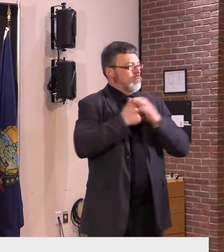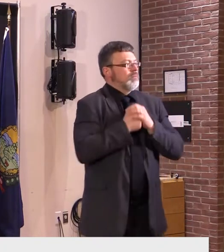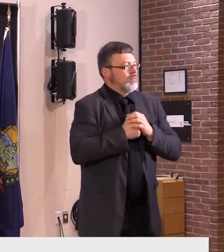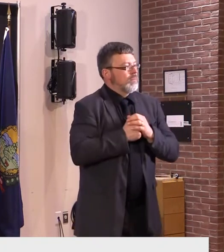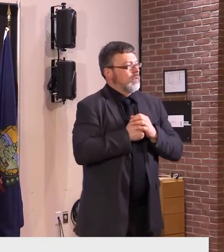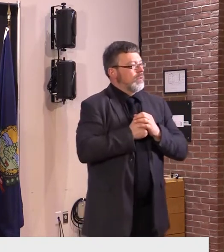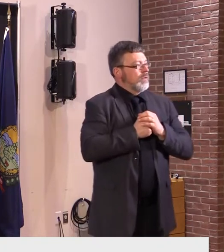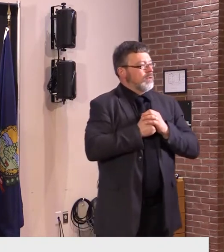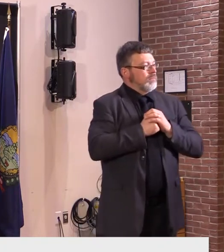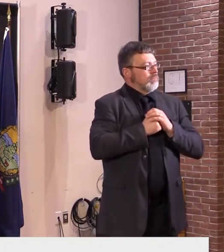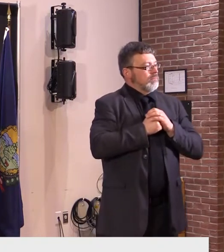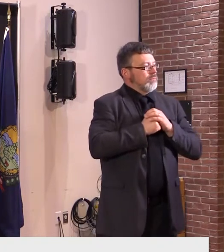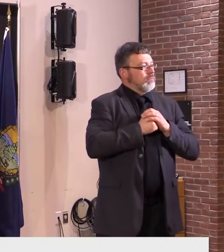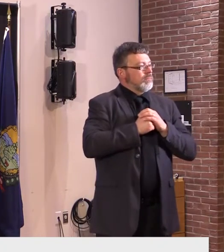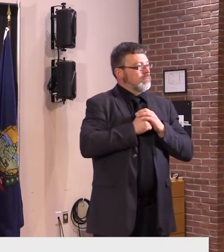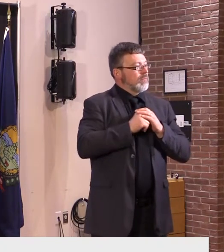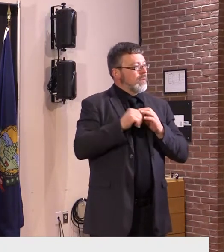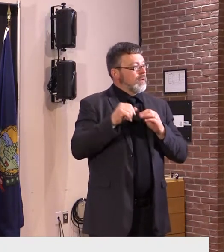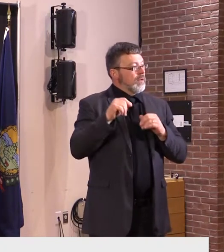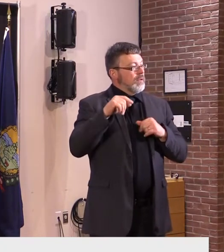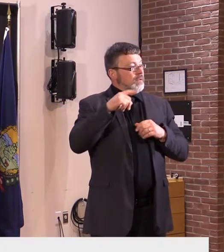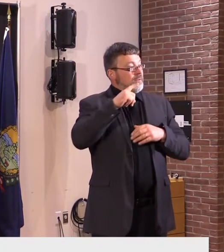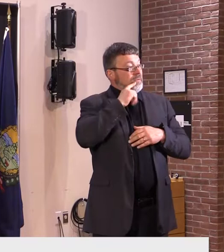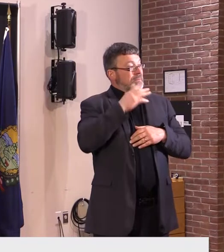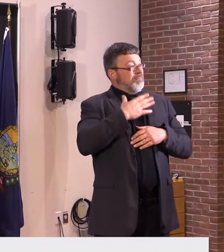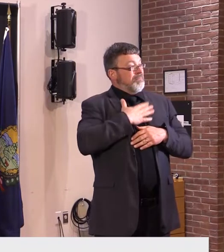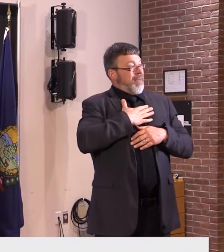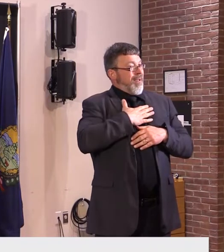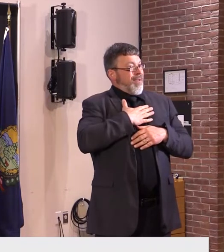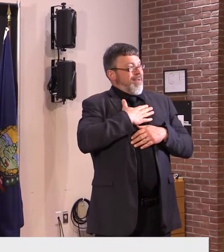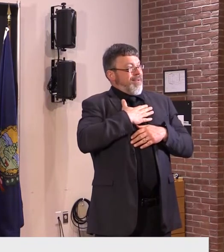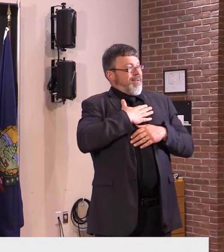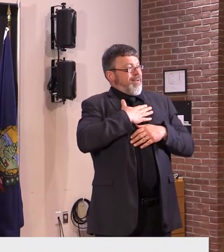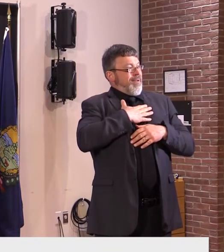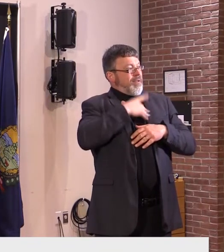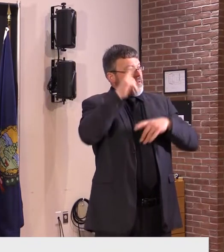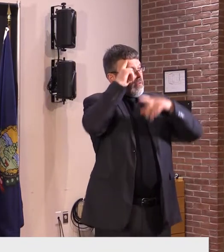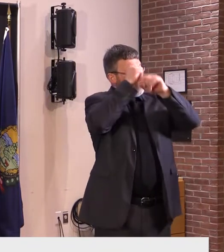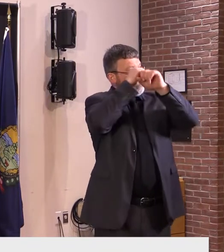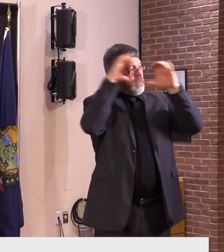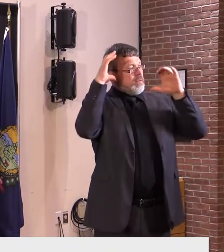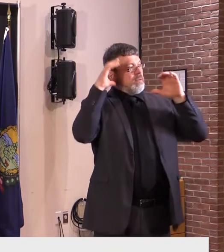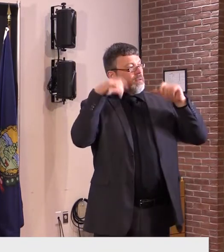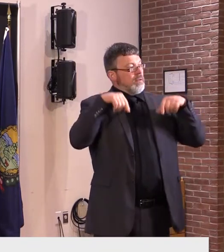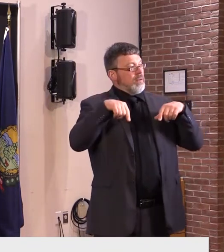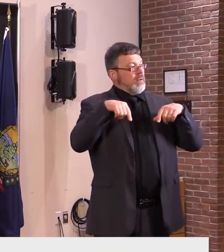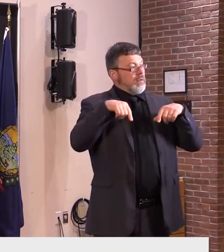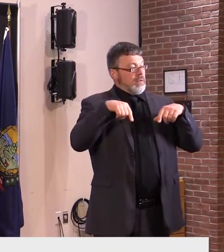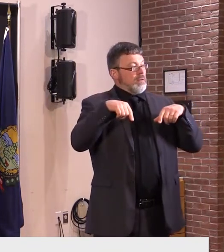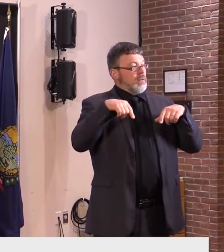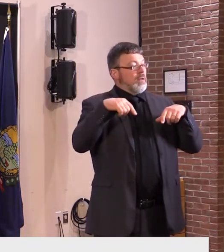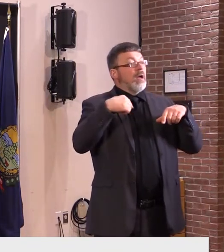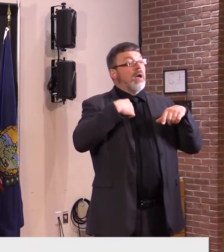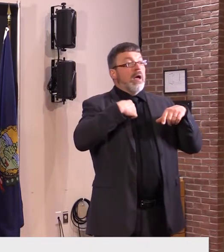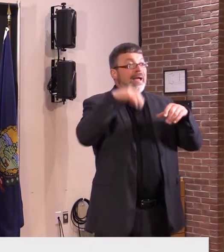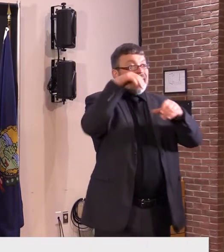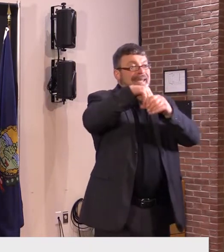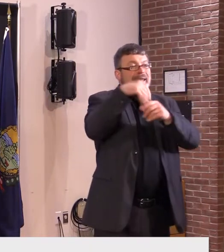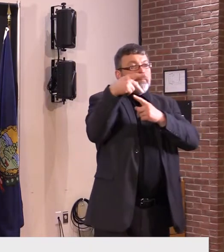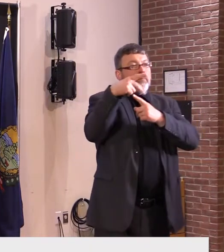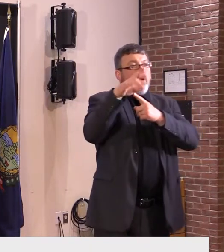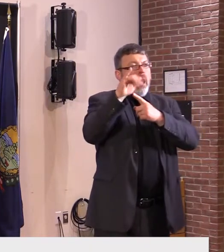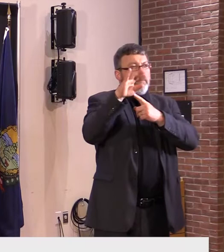throughout my political life where I haven't had a primary. So I'm still, you know, expecting